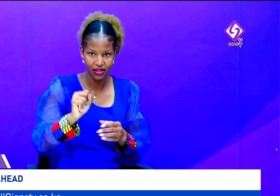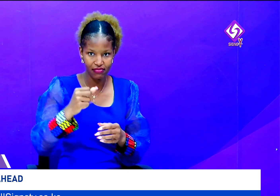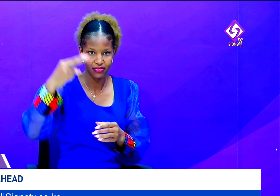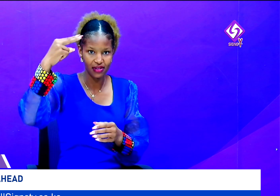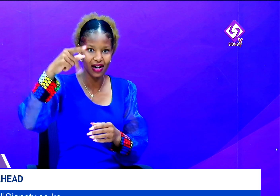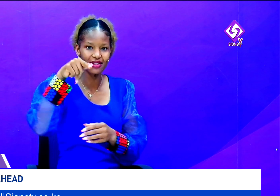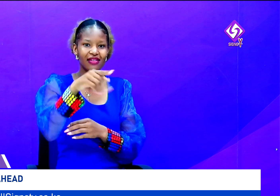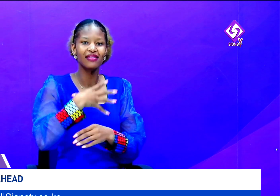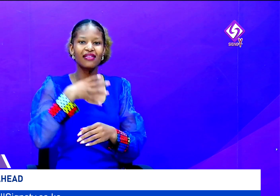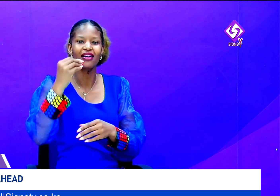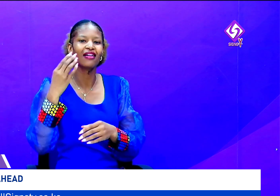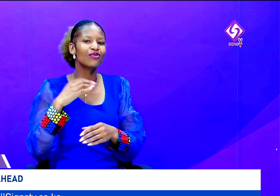region.